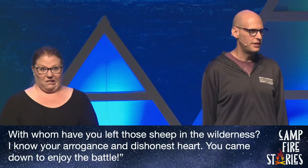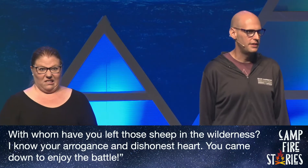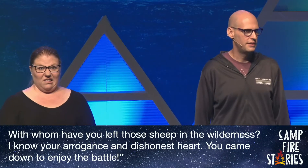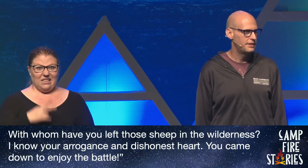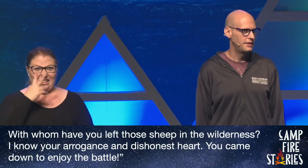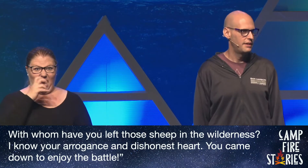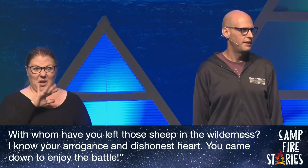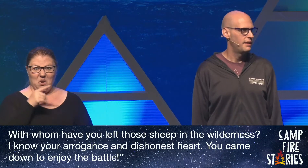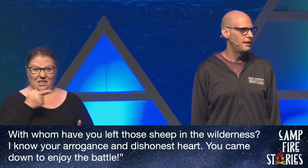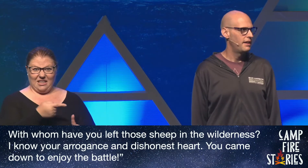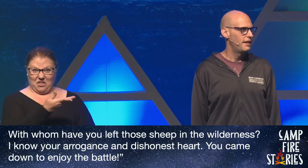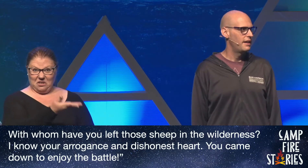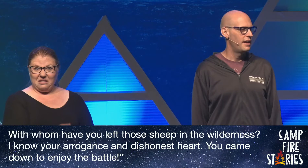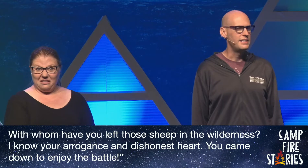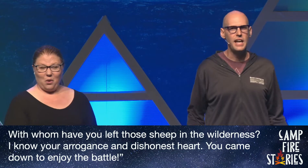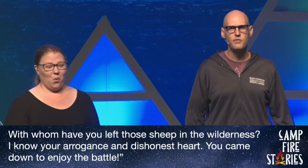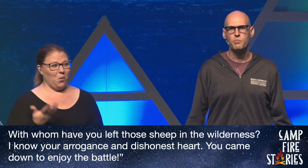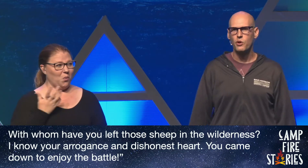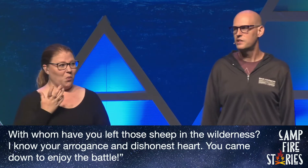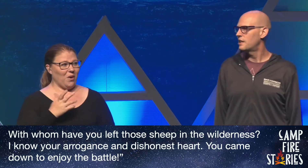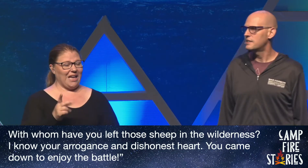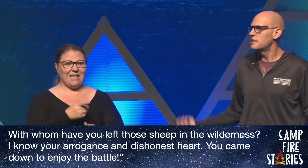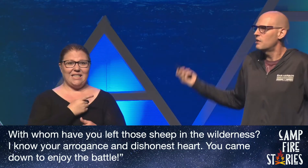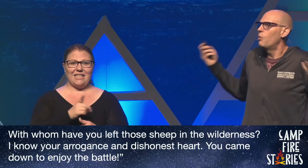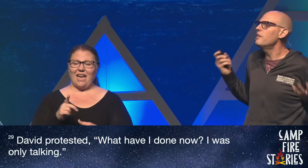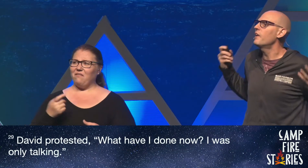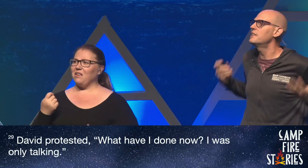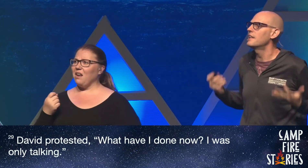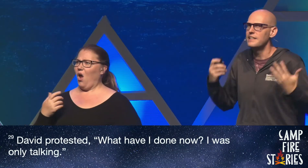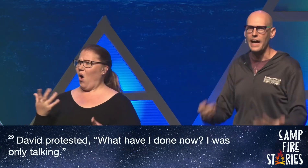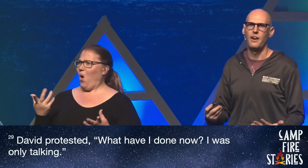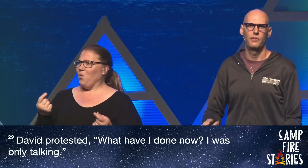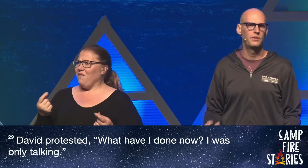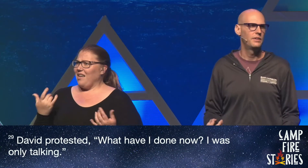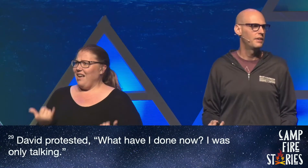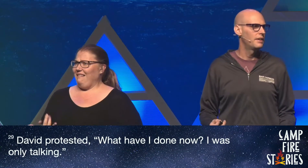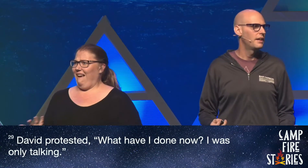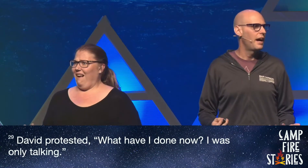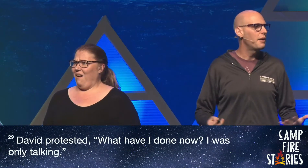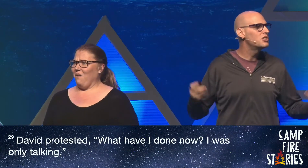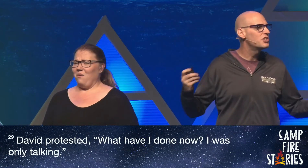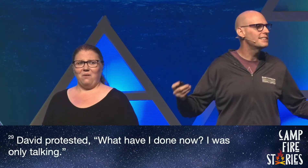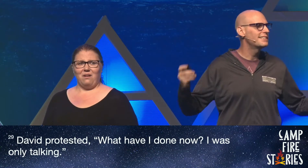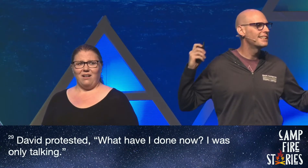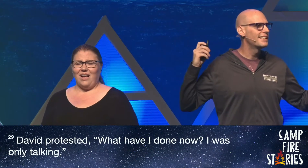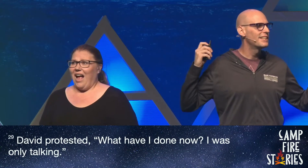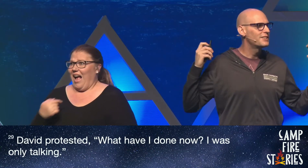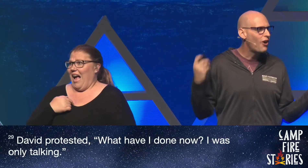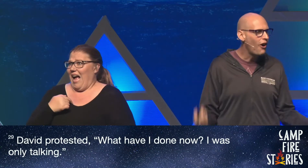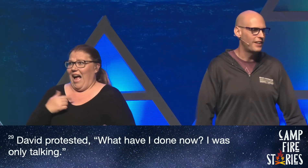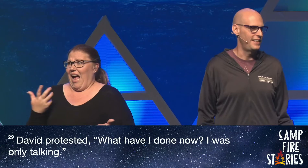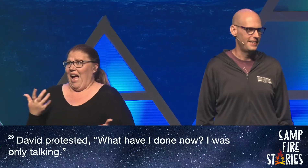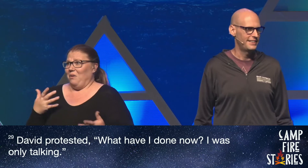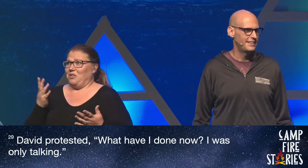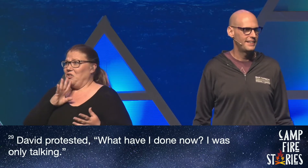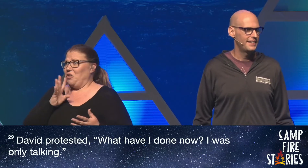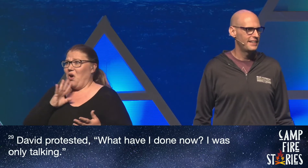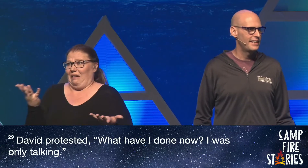intentions. And David protested. He said, what have I done now? I was just